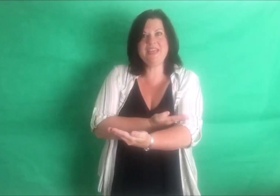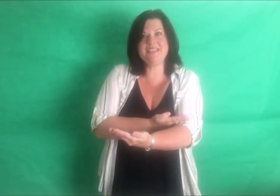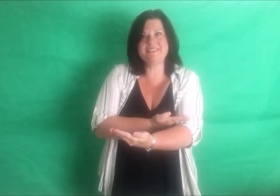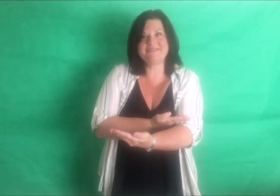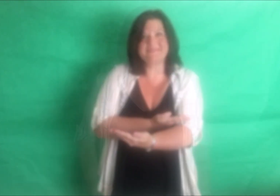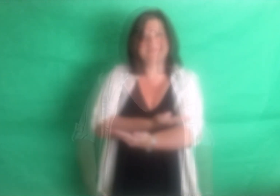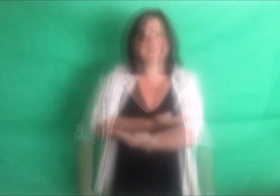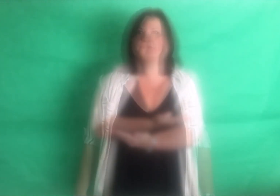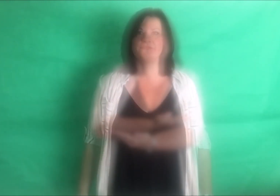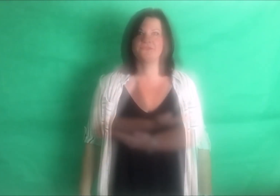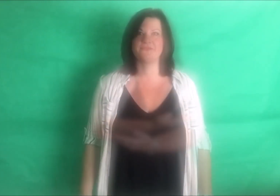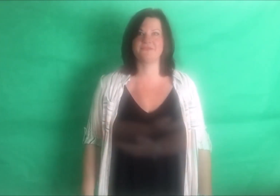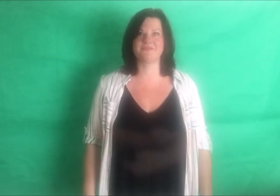green.